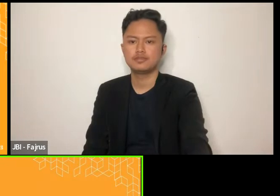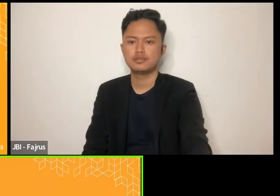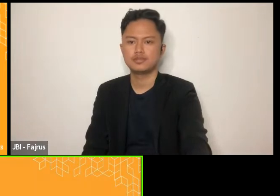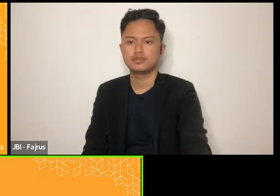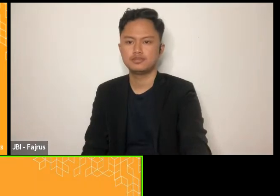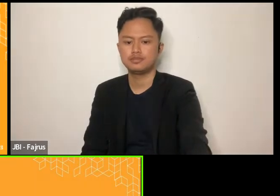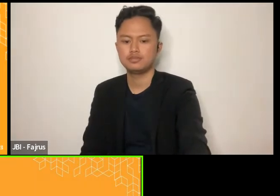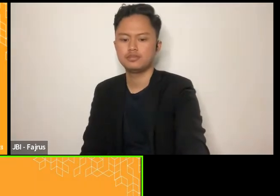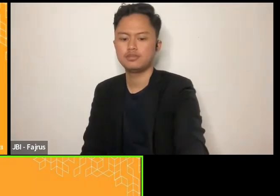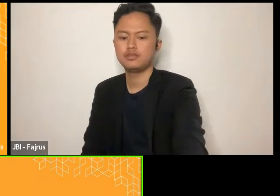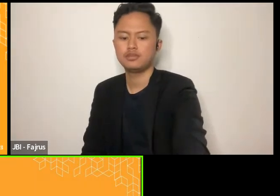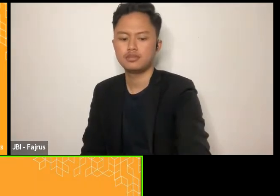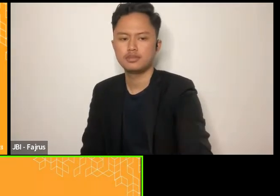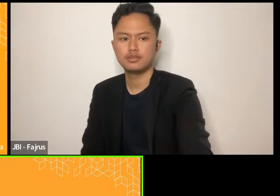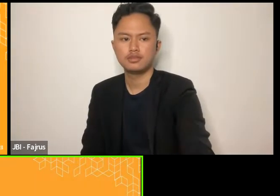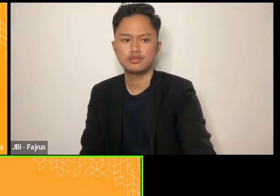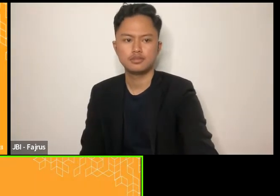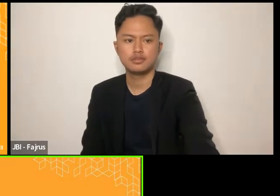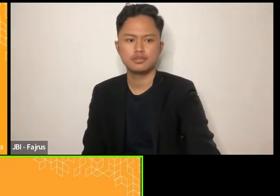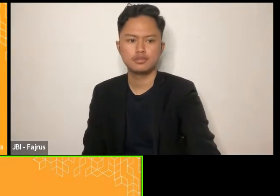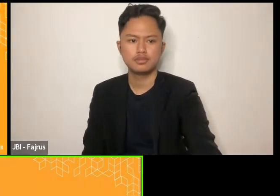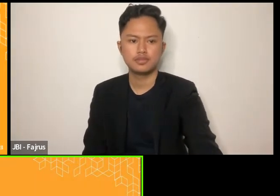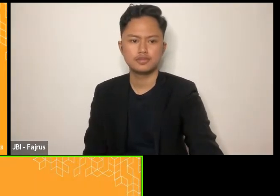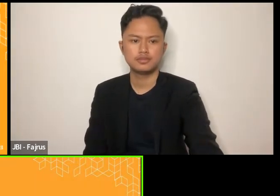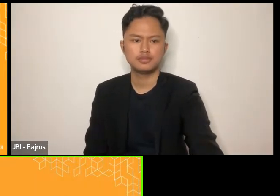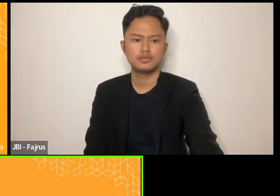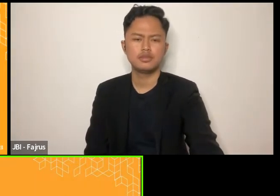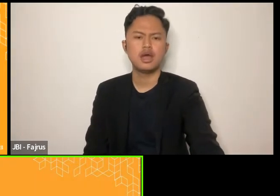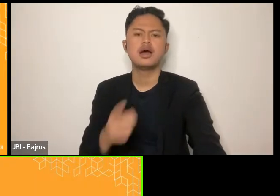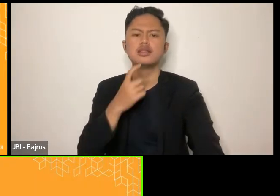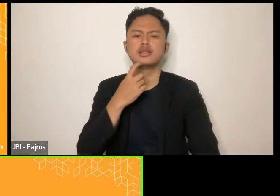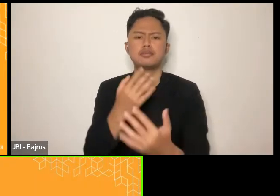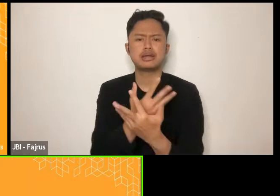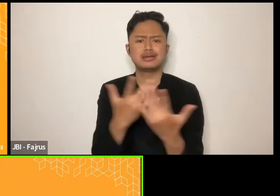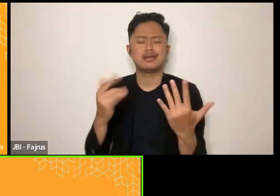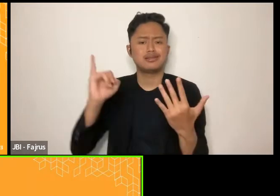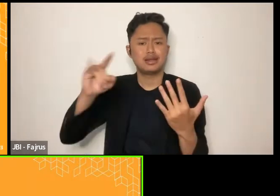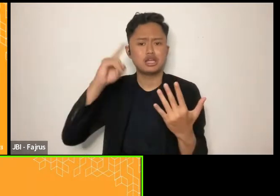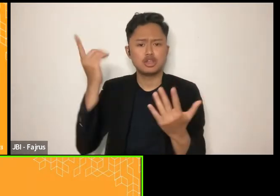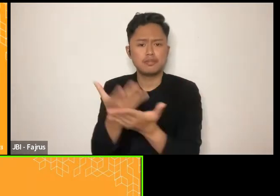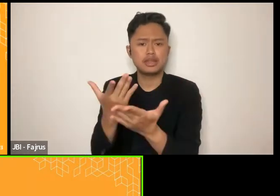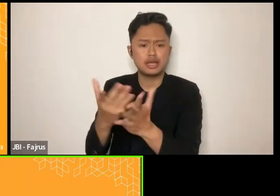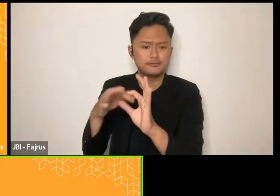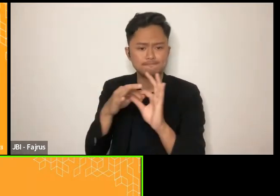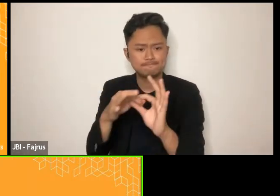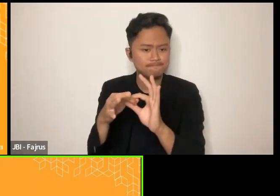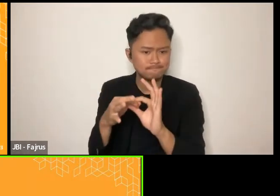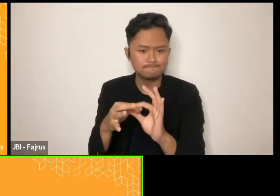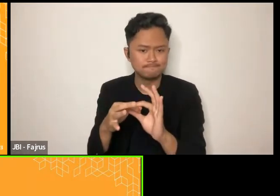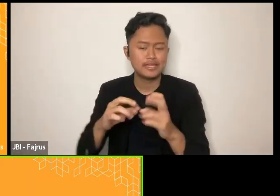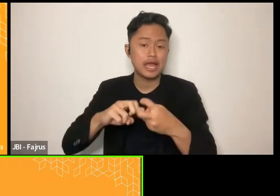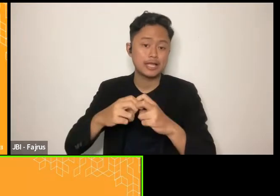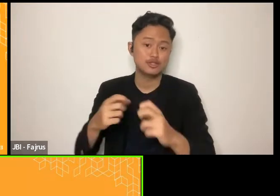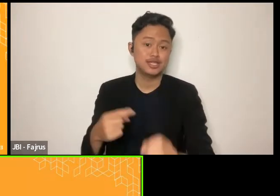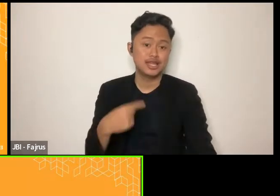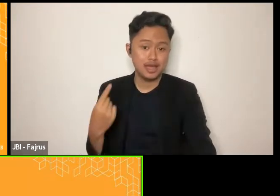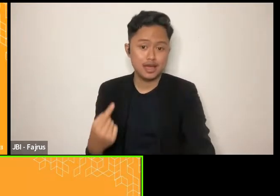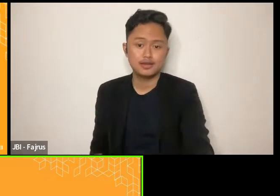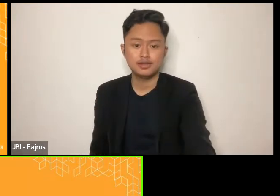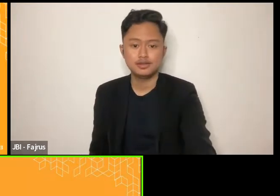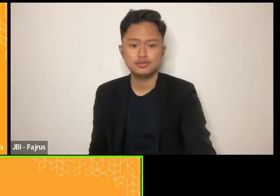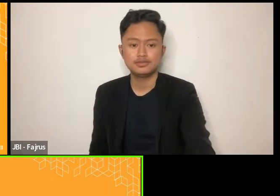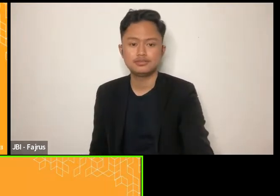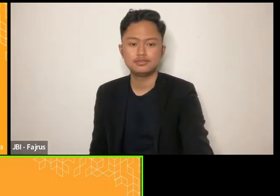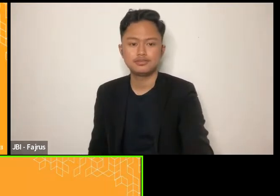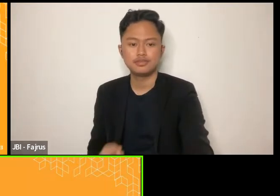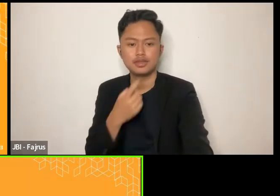we want international community solidarity towards our case related to this freedom